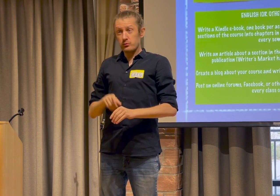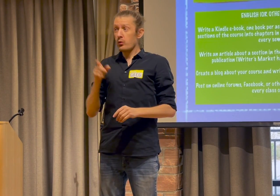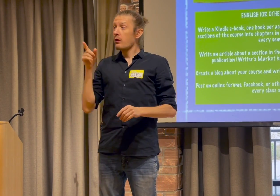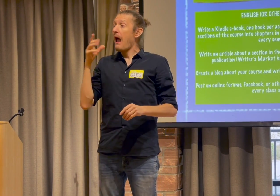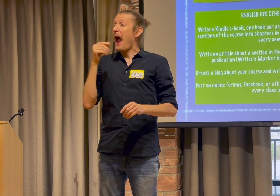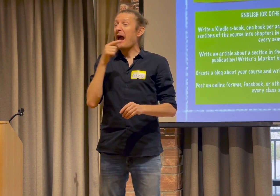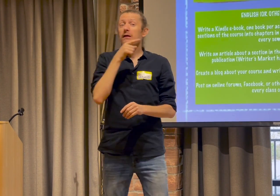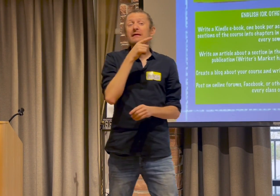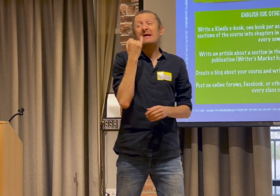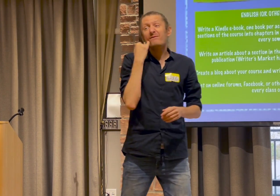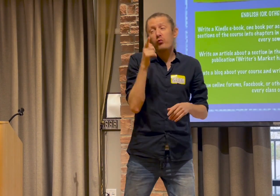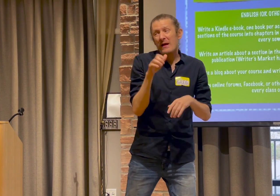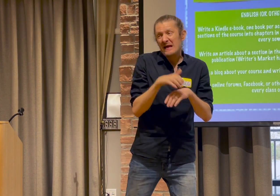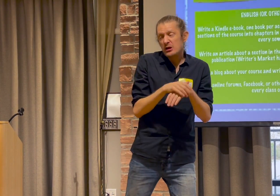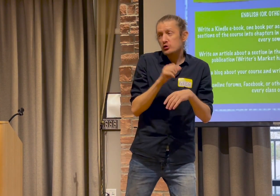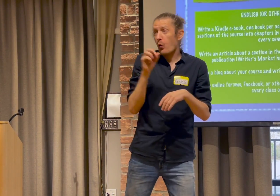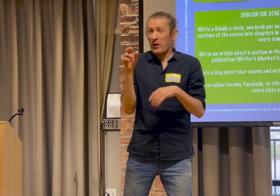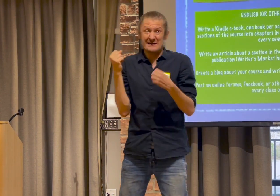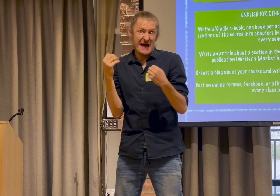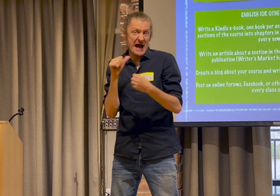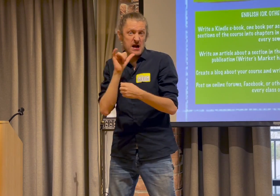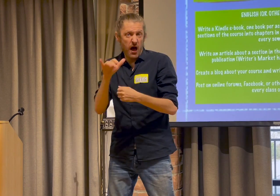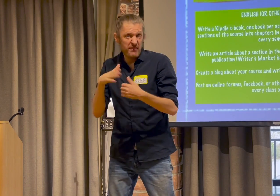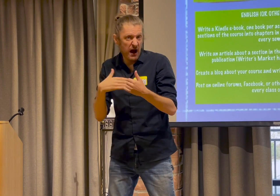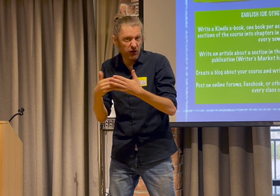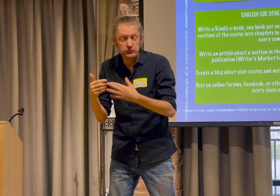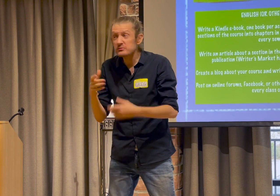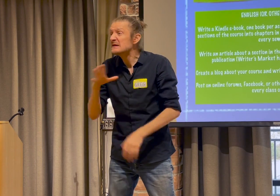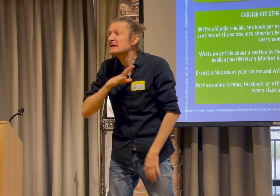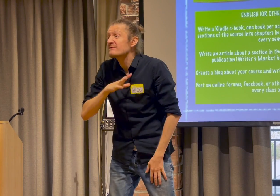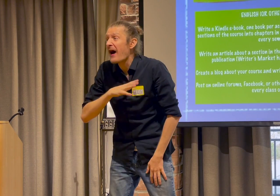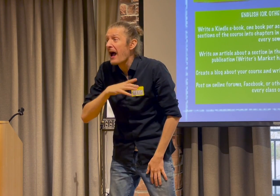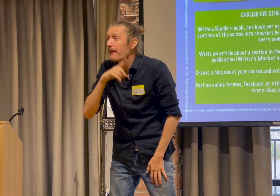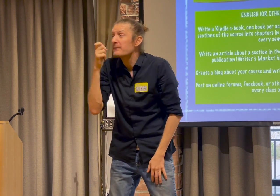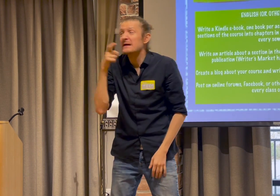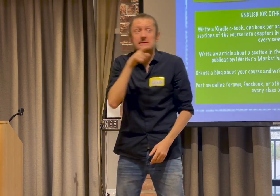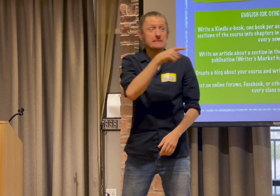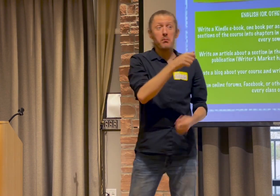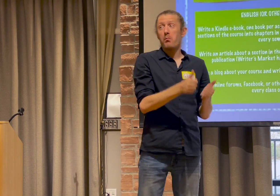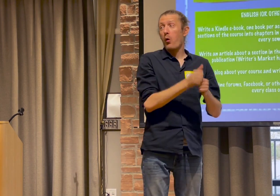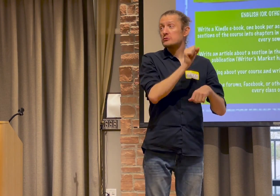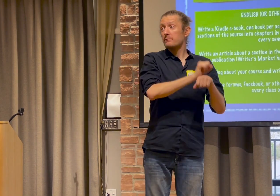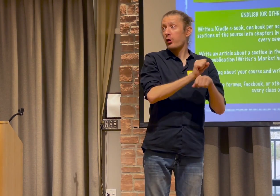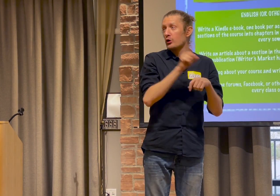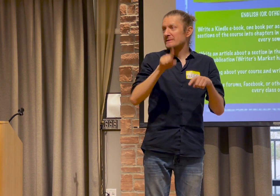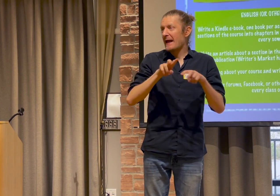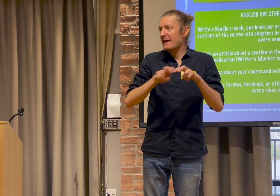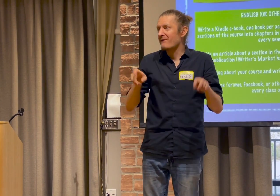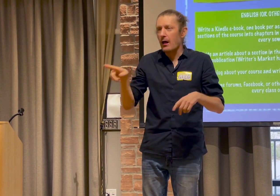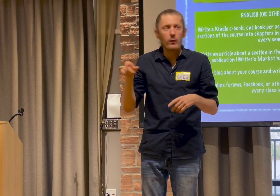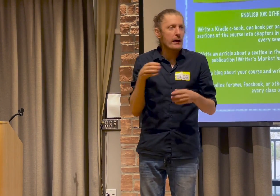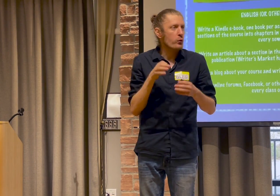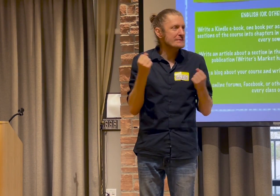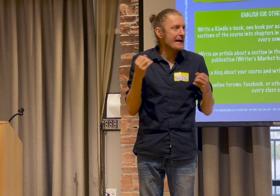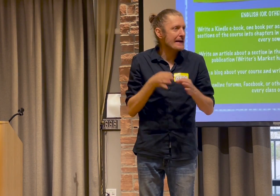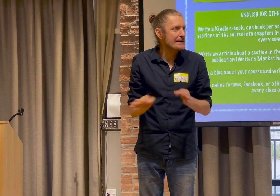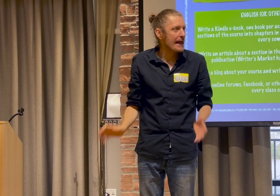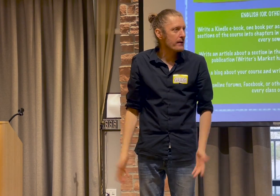Maybe make a YouTube channel where you can list everything you're learning. You can do it in English or in sign, but if you'd